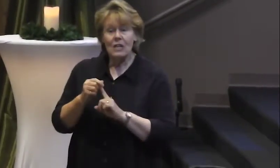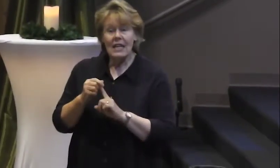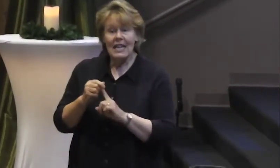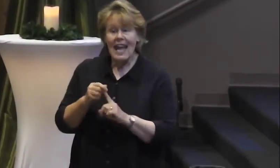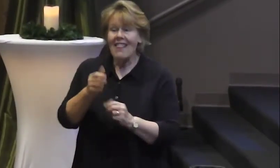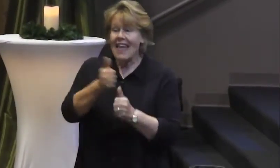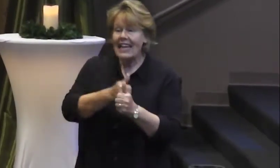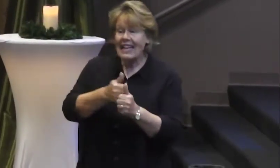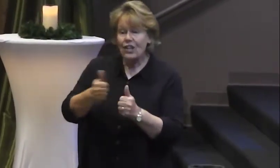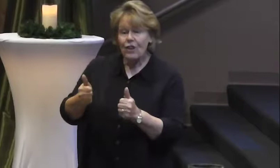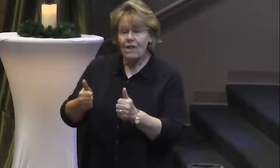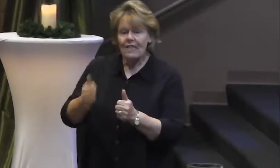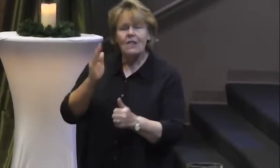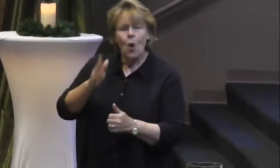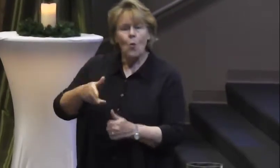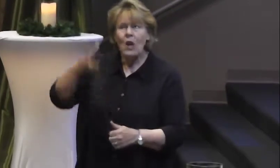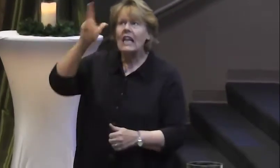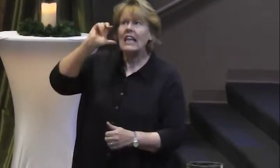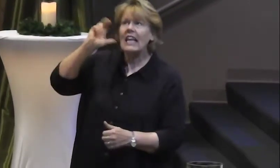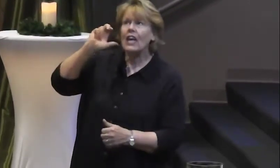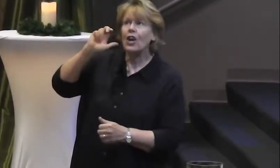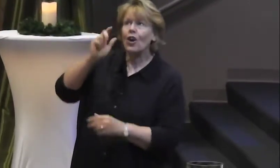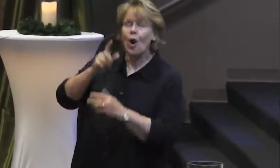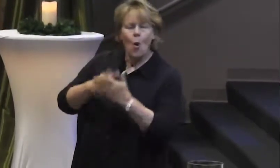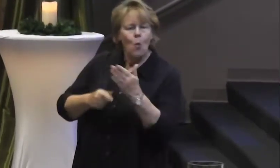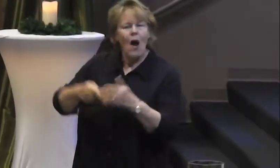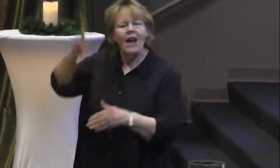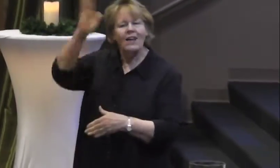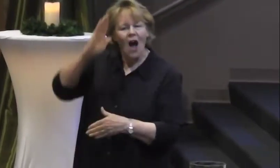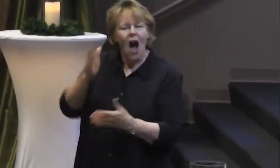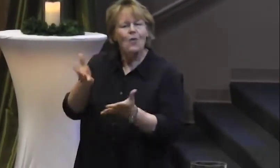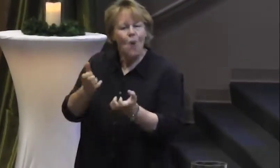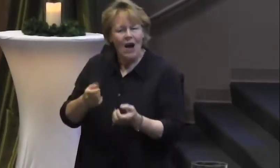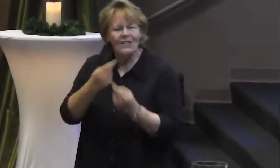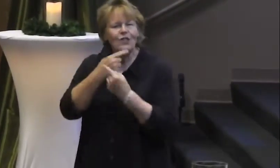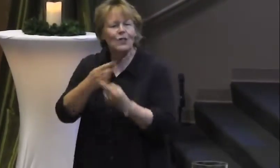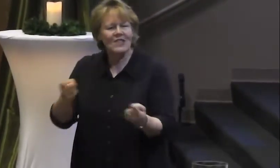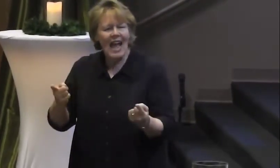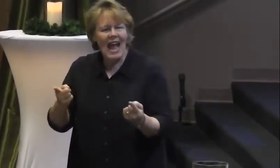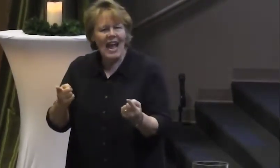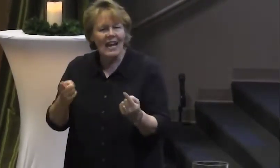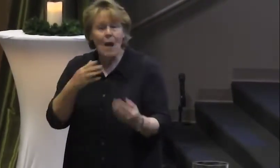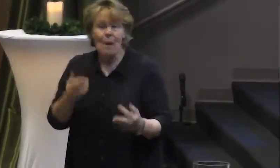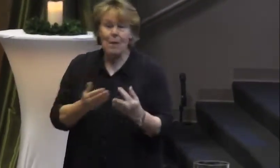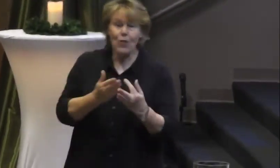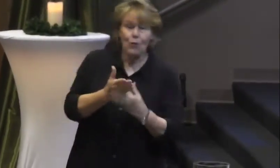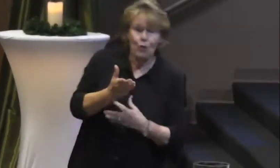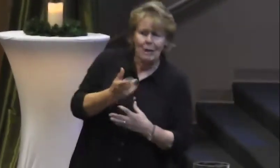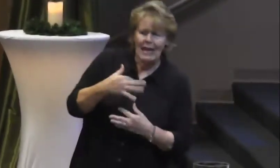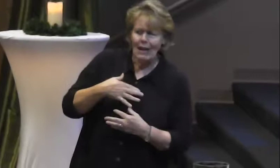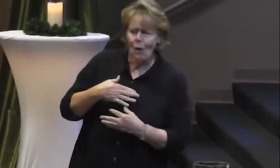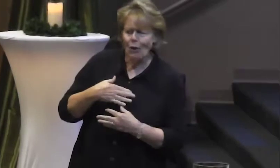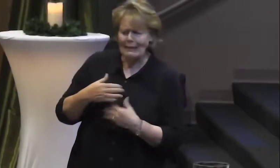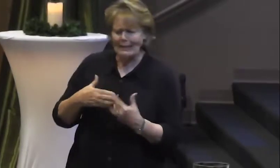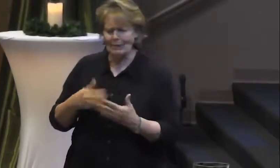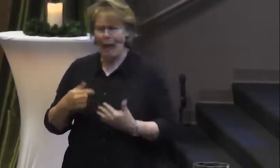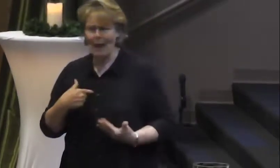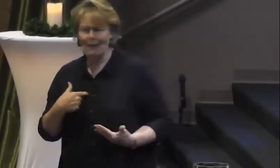God wants to say. And that could be through me or in spite of me, but I kind of like it to be through me, so pray for me as well. That I